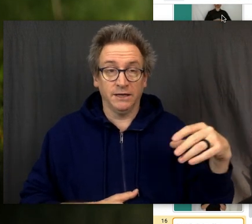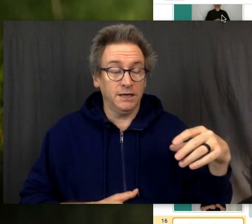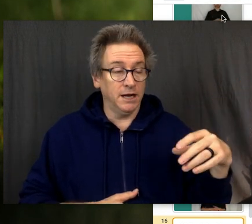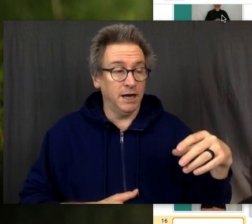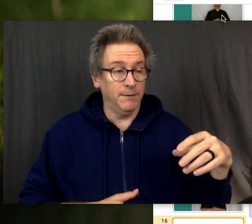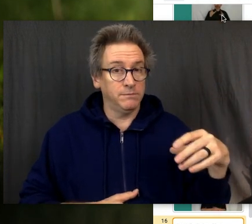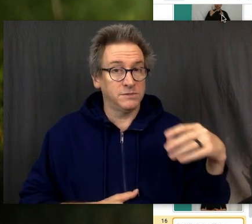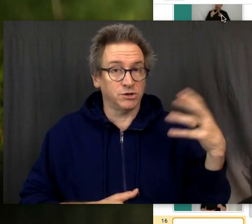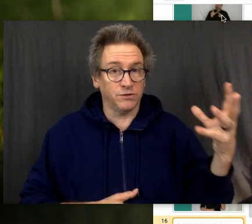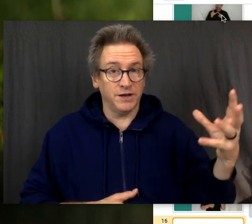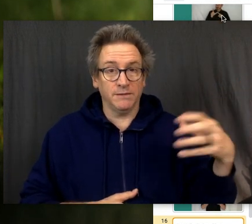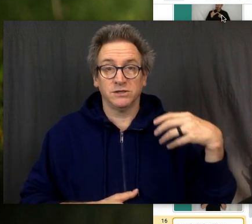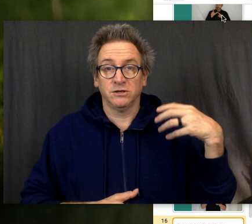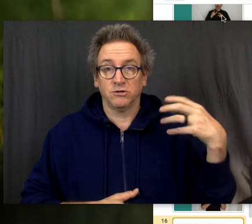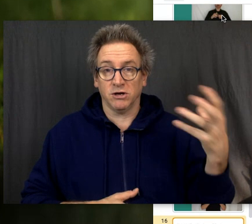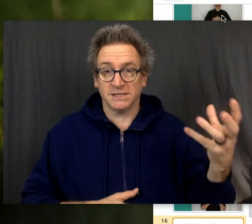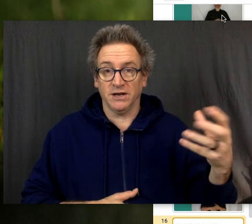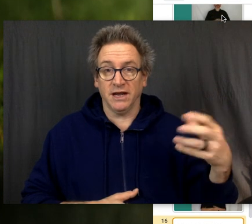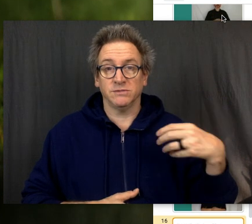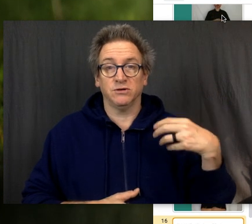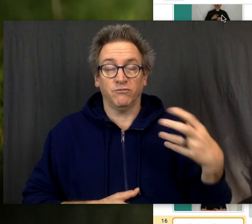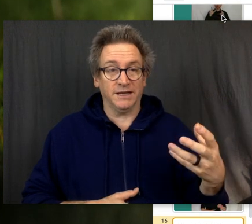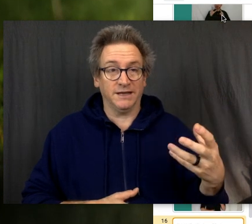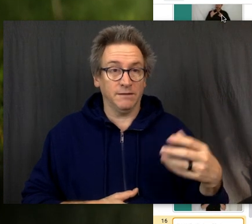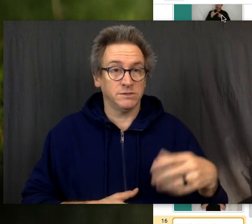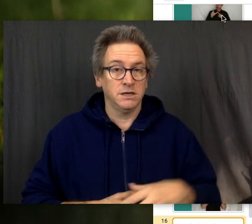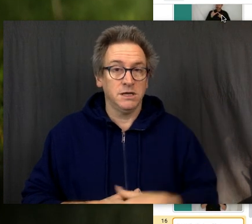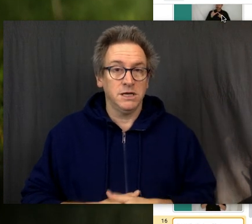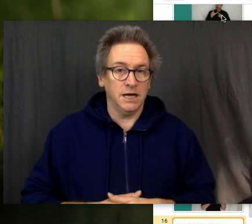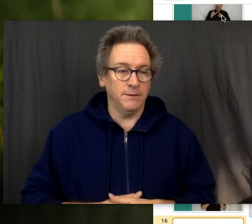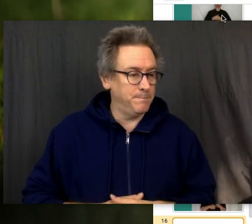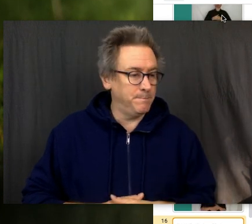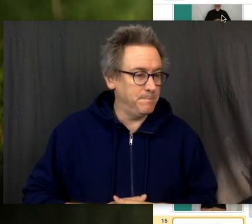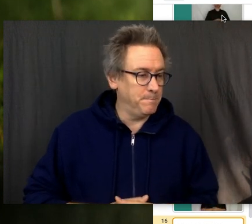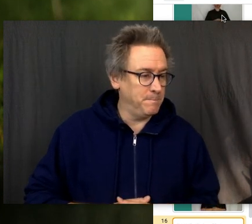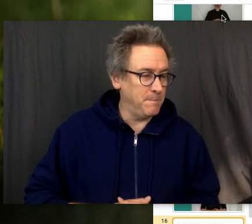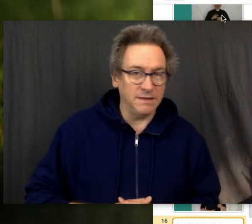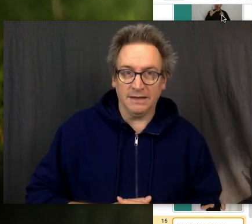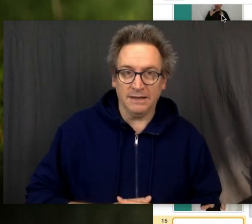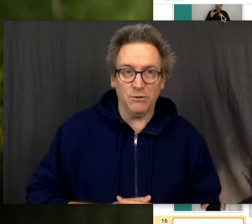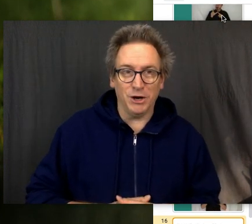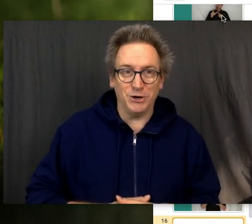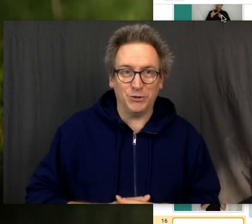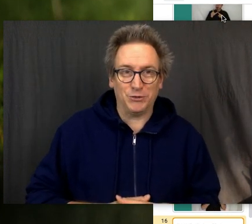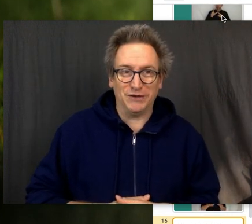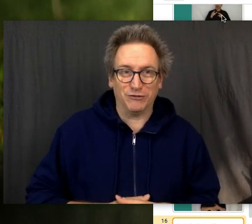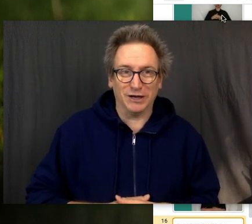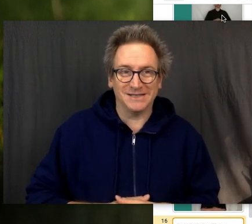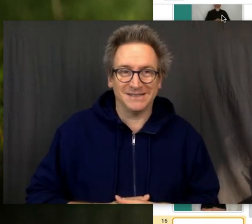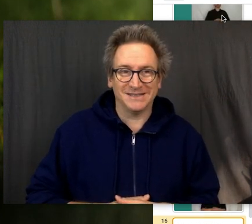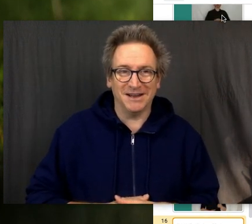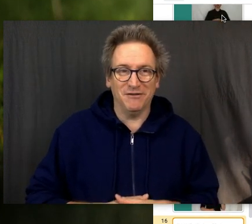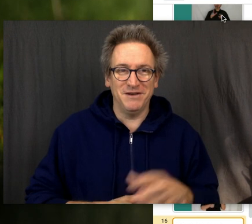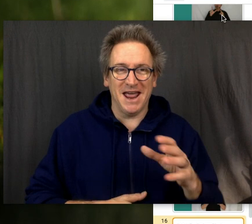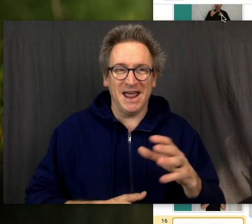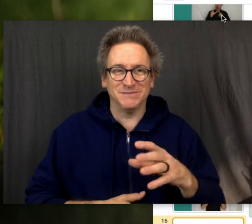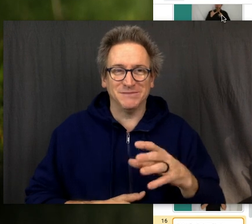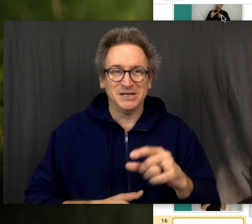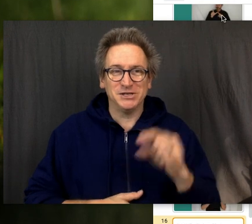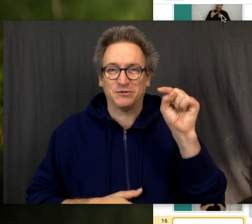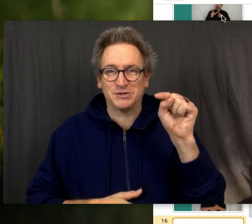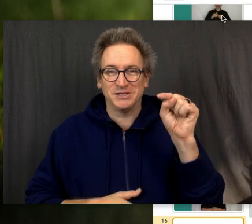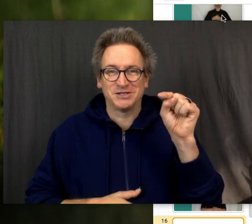DVD. Circle the names, cross out the names, write the names. We didn't want to do 3 different lists of